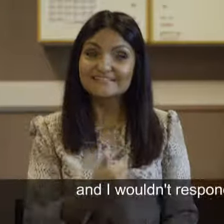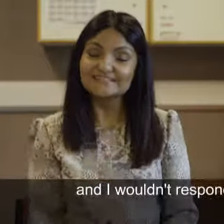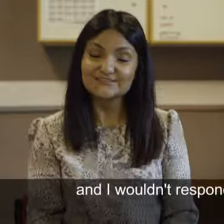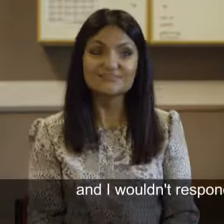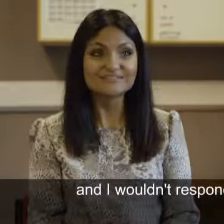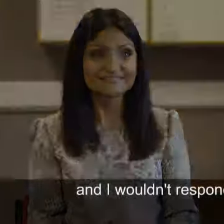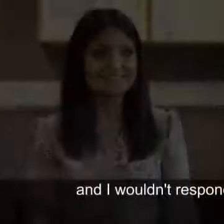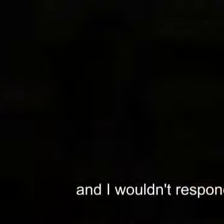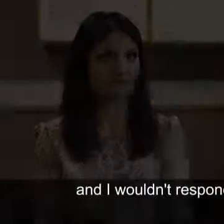respond.